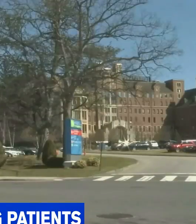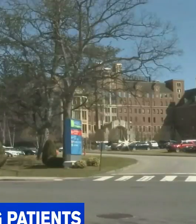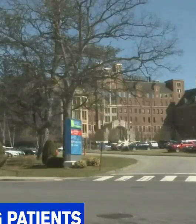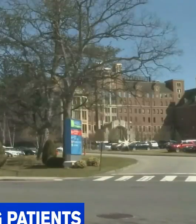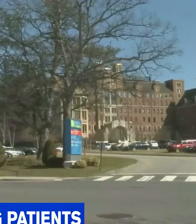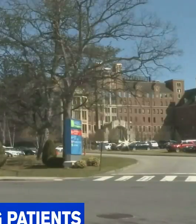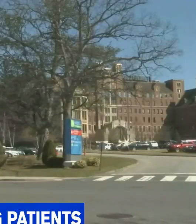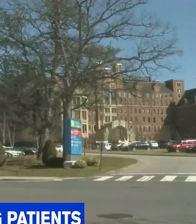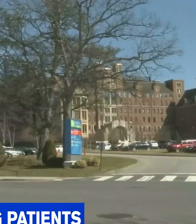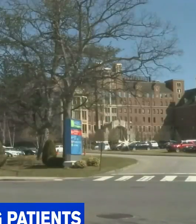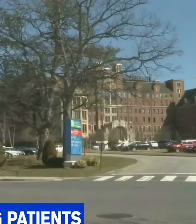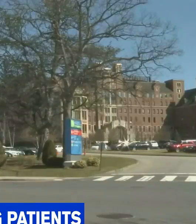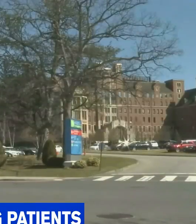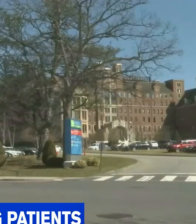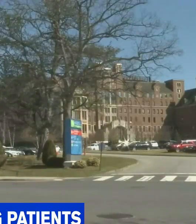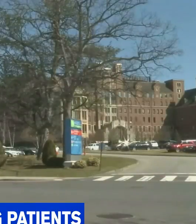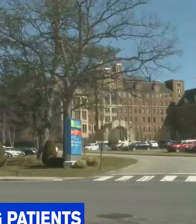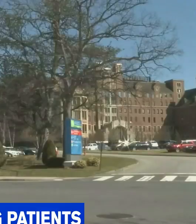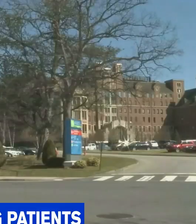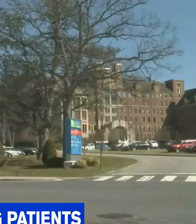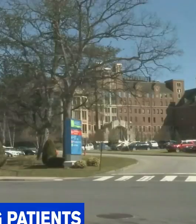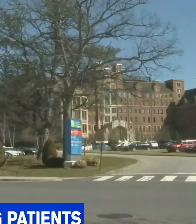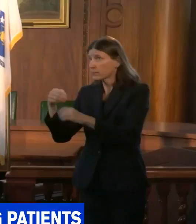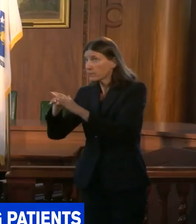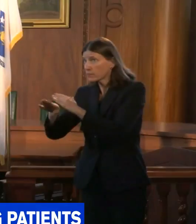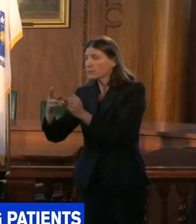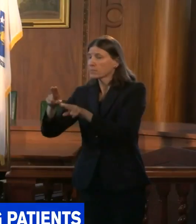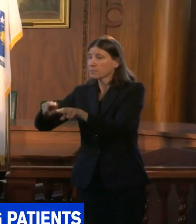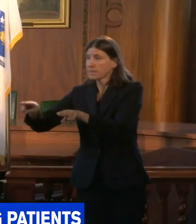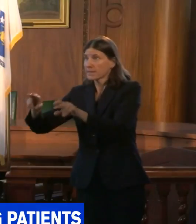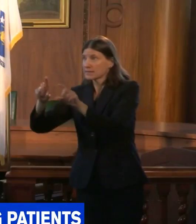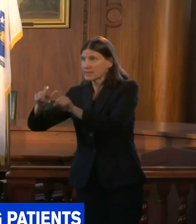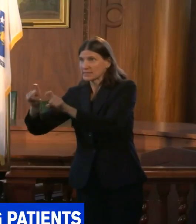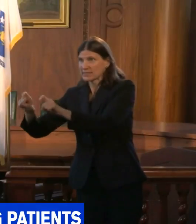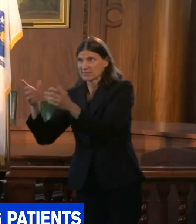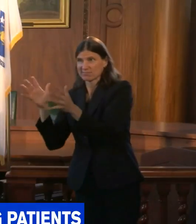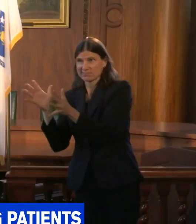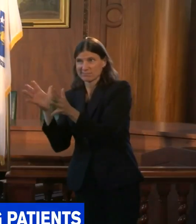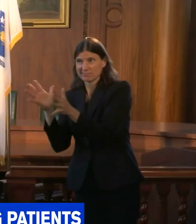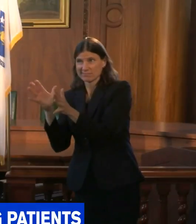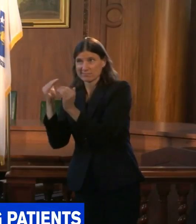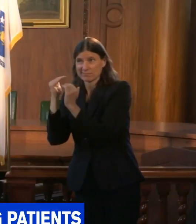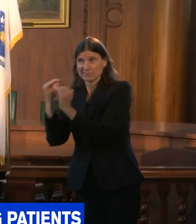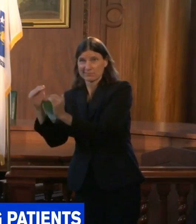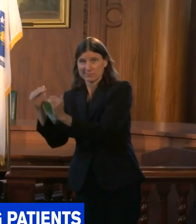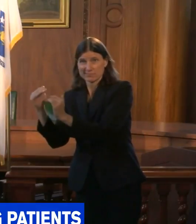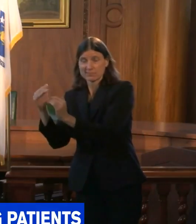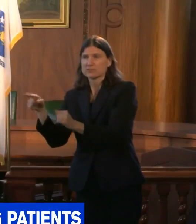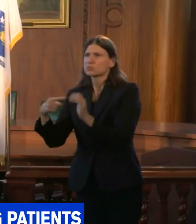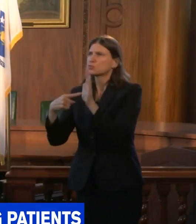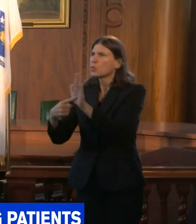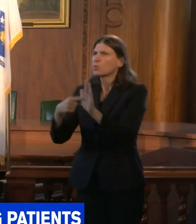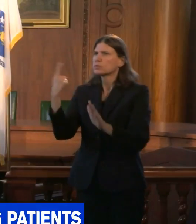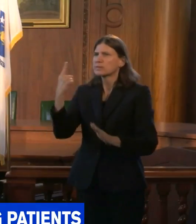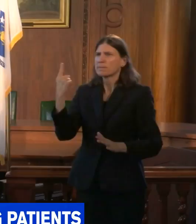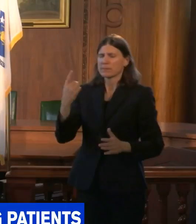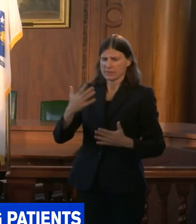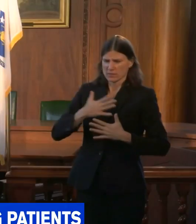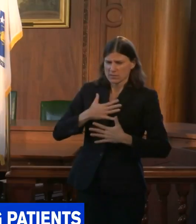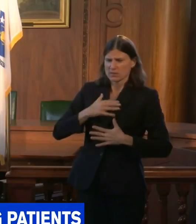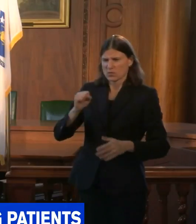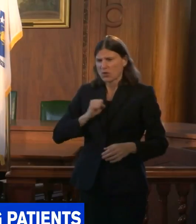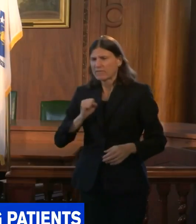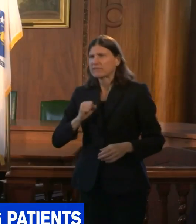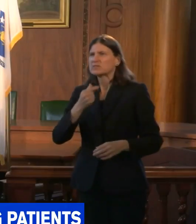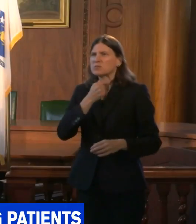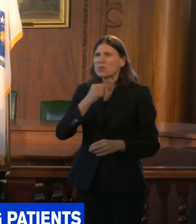criteria for those who can be tested for coronavirus. Now we're going to be expanding to patients who don't have symptoms, but are contacts